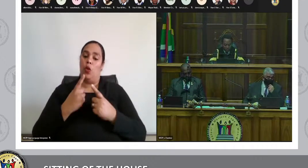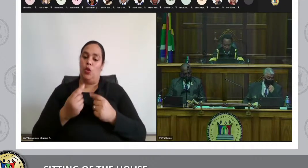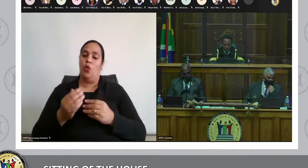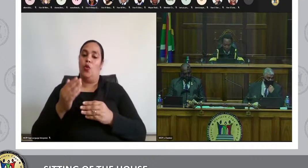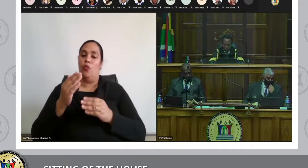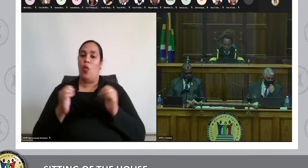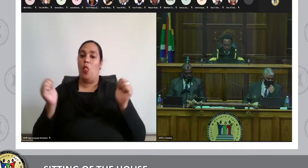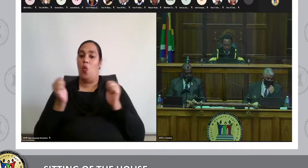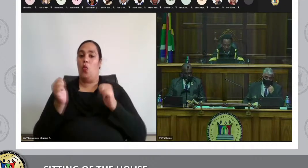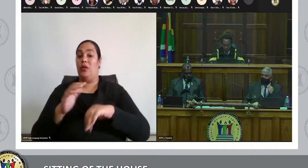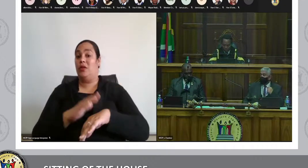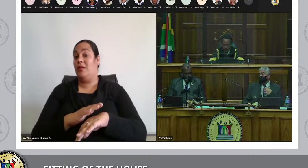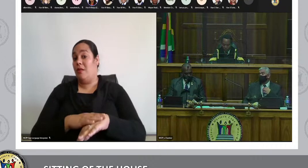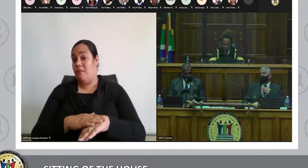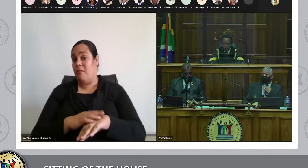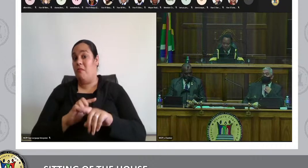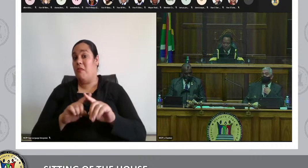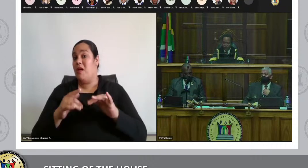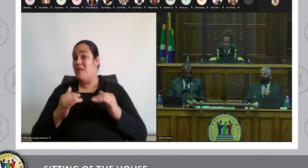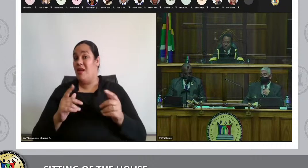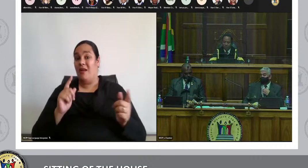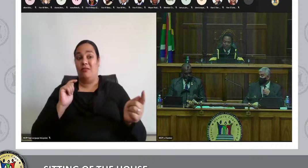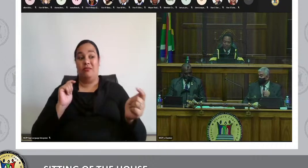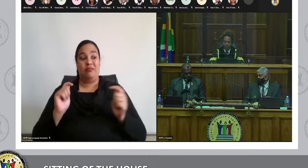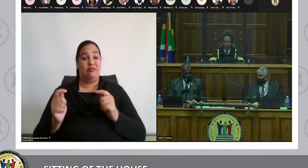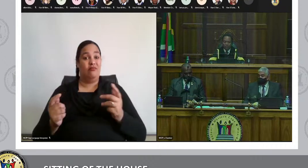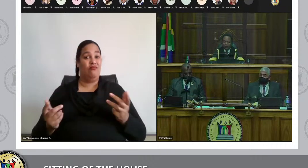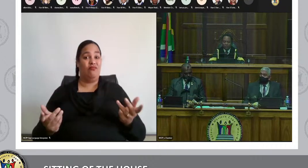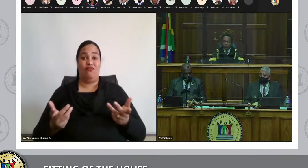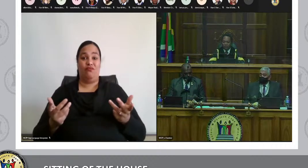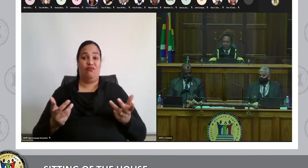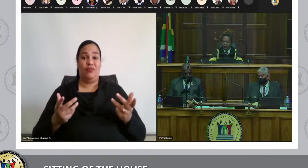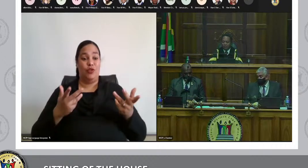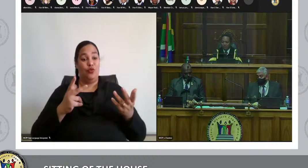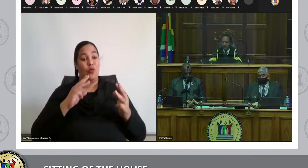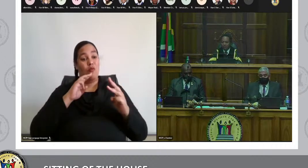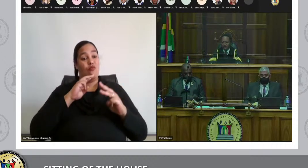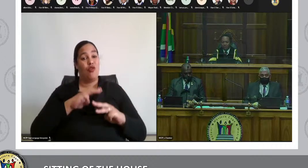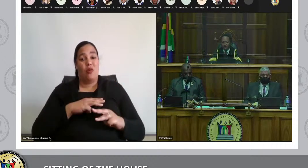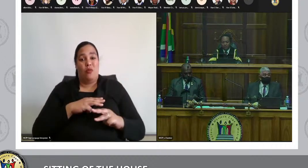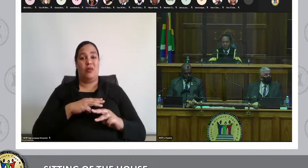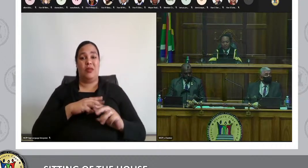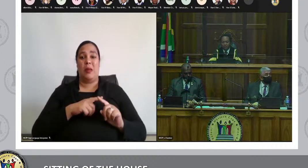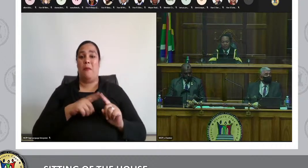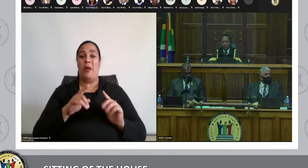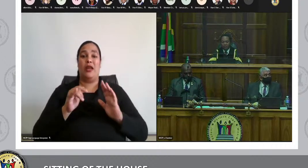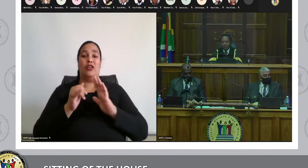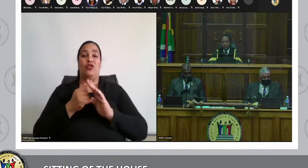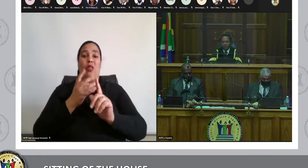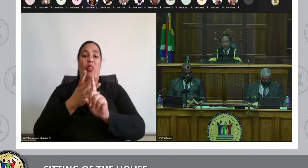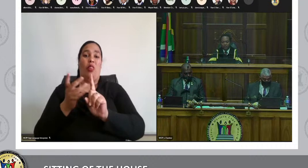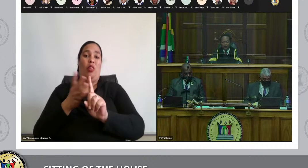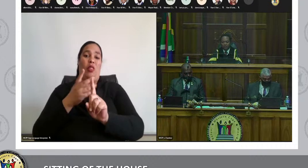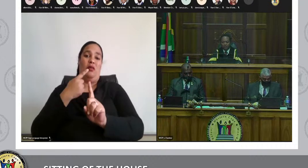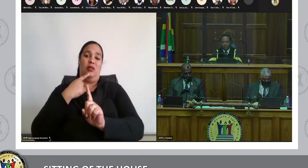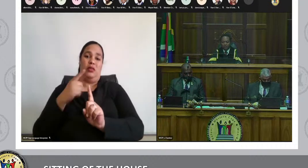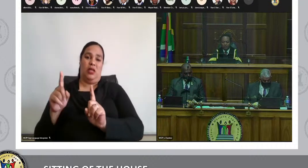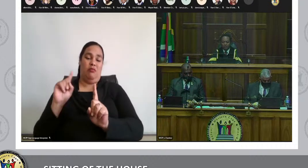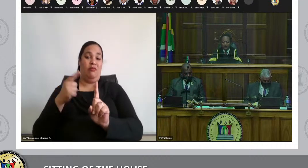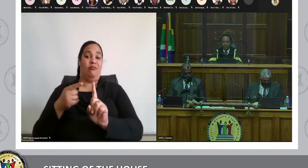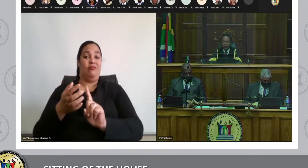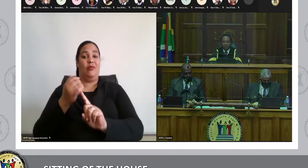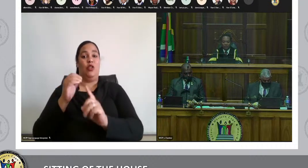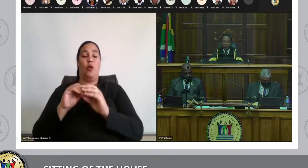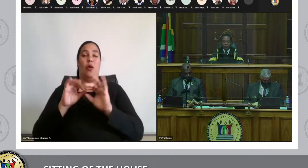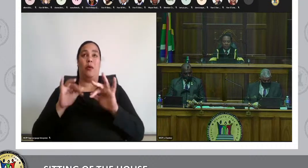winter season. It has now transpired that such a promise was nothing other than a political statement aimed at mocking our